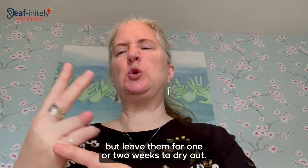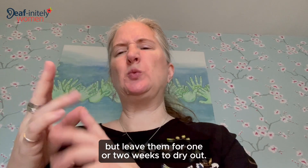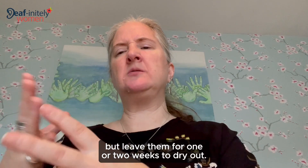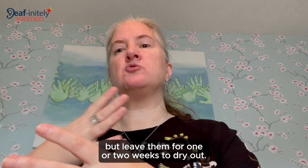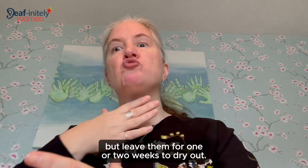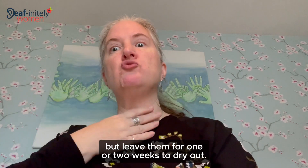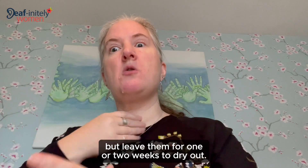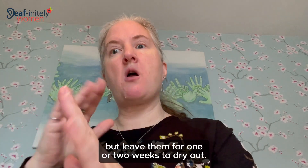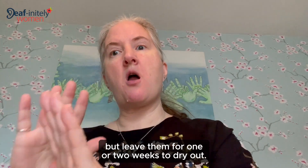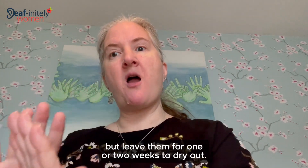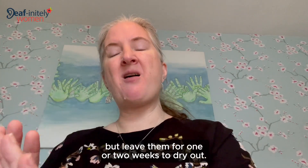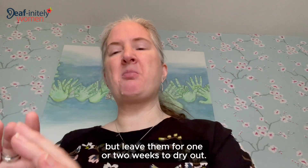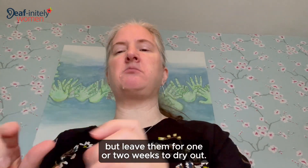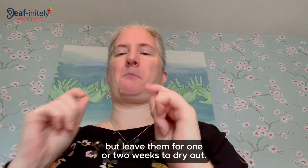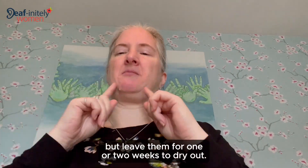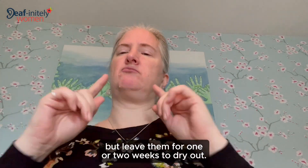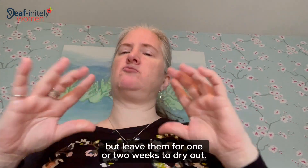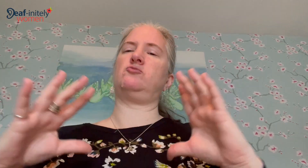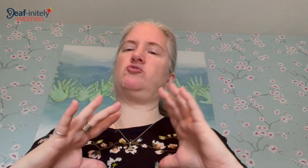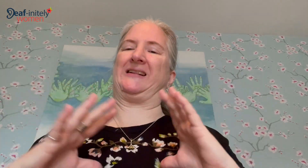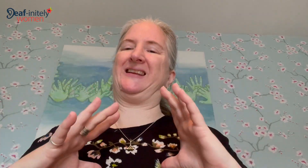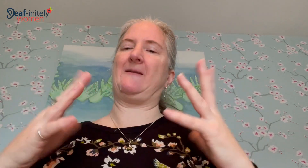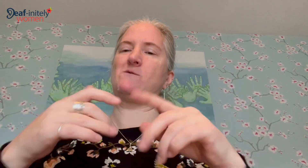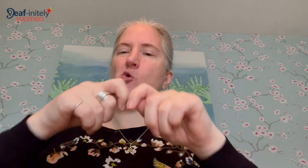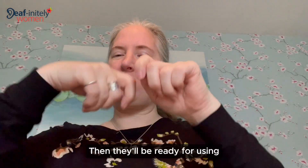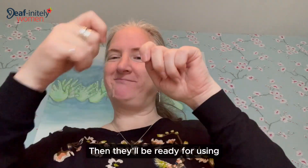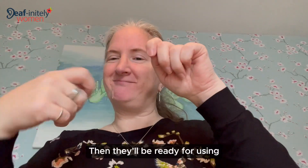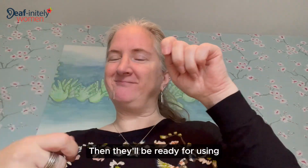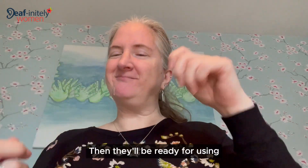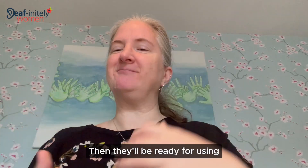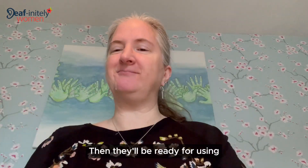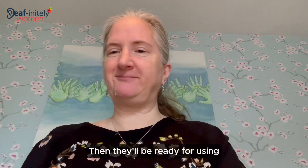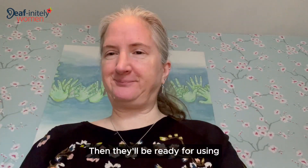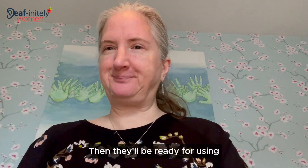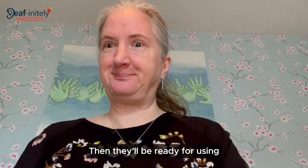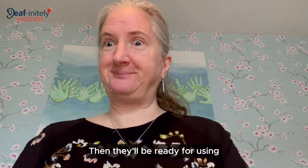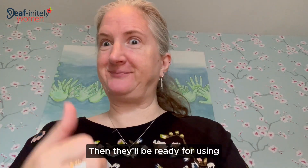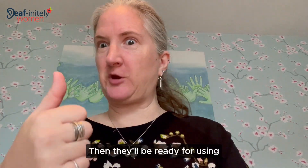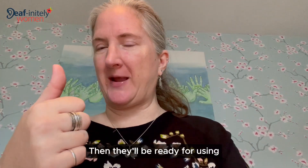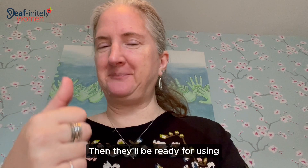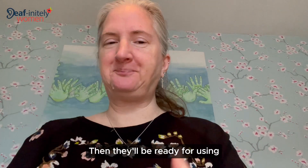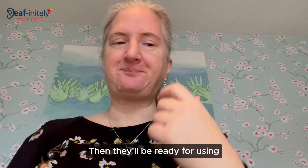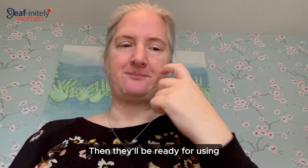for 1 or 2 weeks to dry out. Then they'll be ready for using.